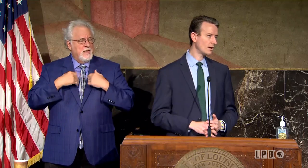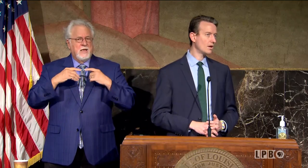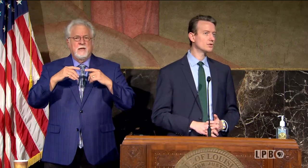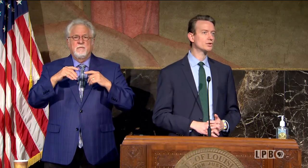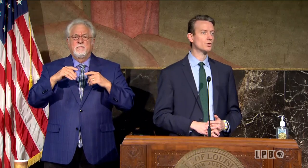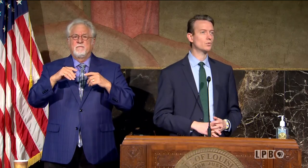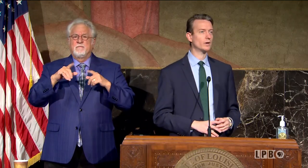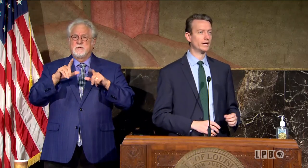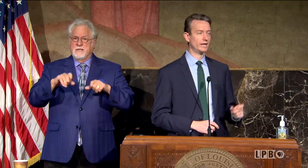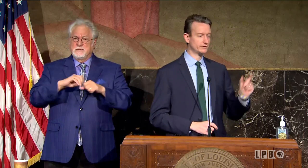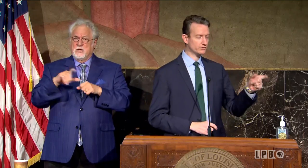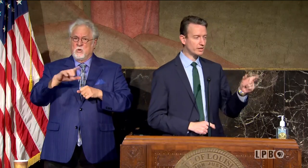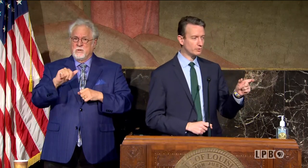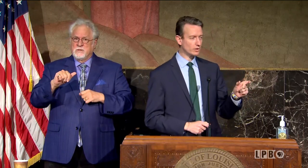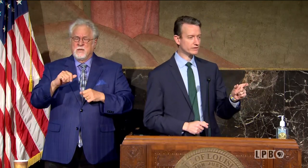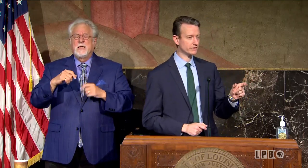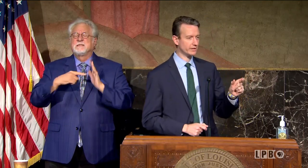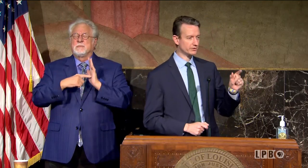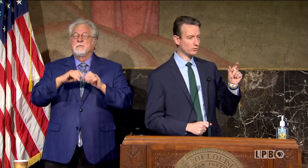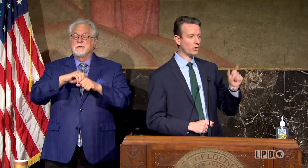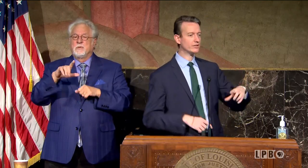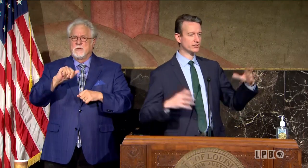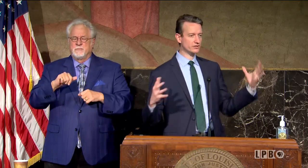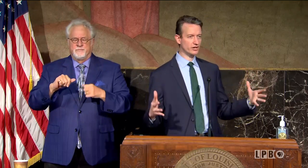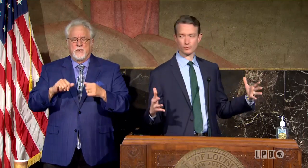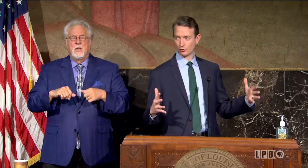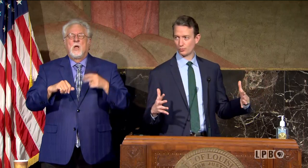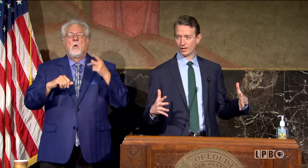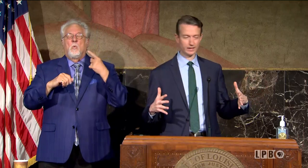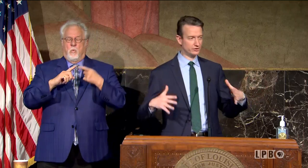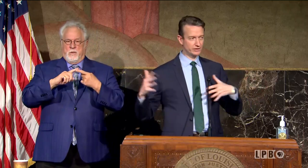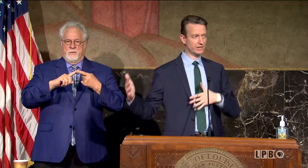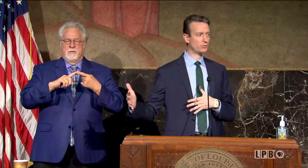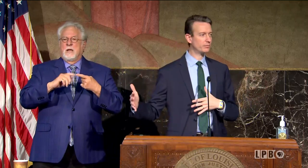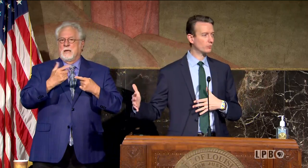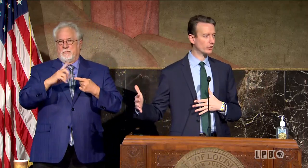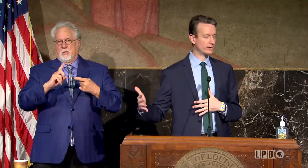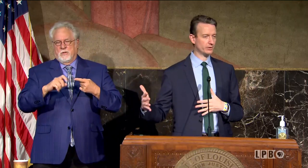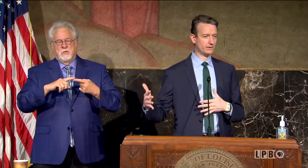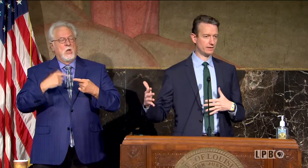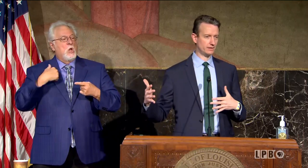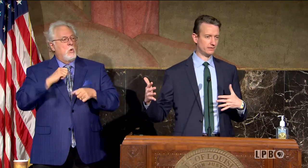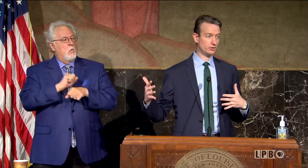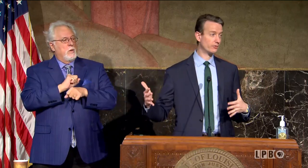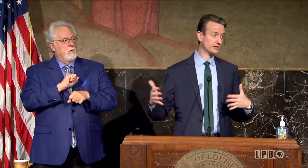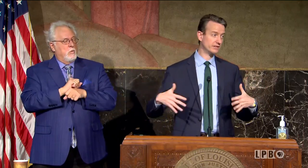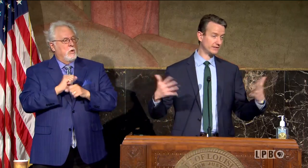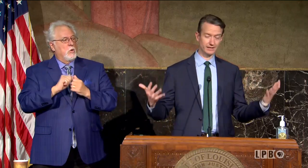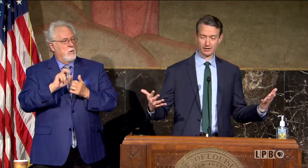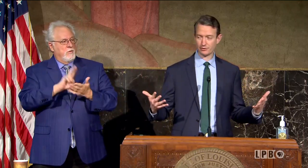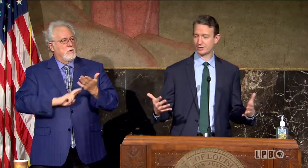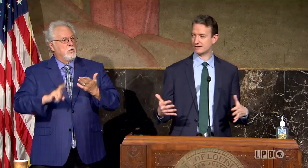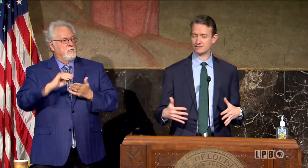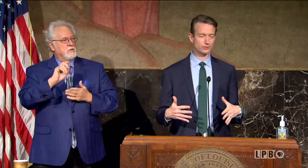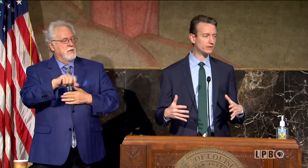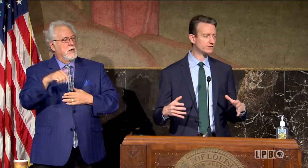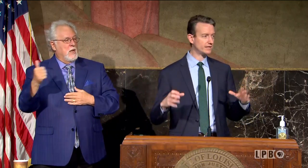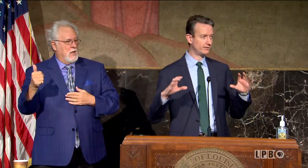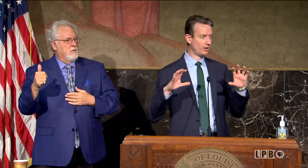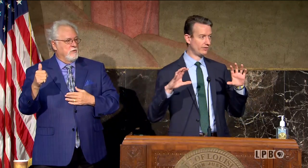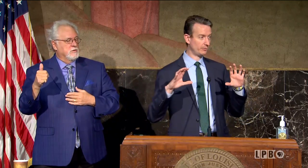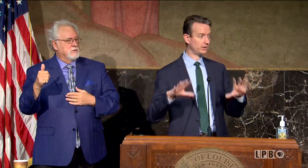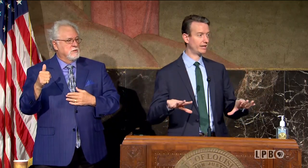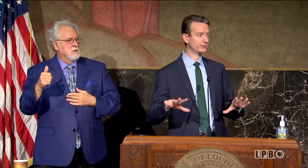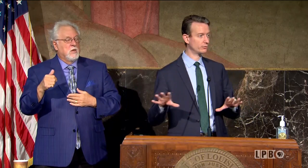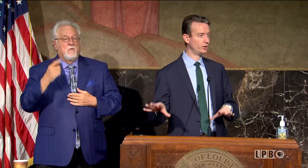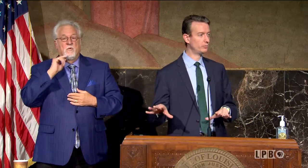now? So there's a couple questions in there. So one, just in general, just like we've been working with the universities and other entities across the